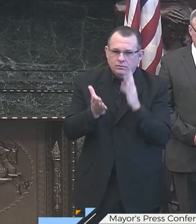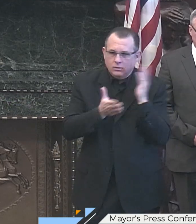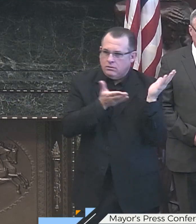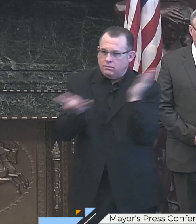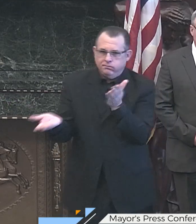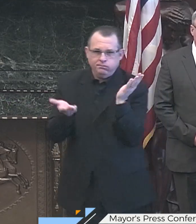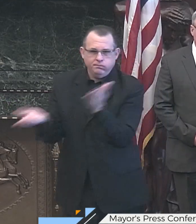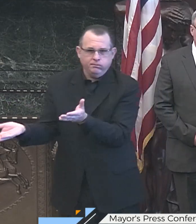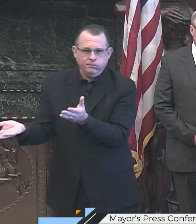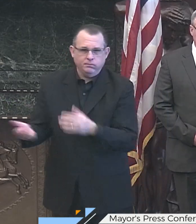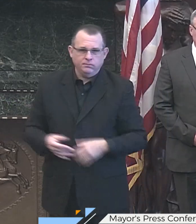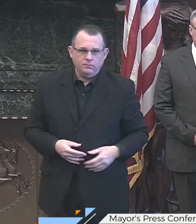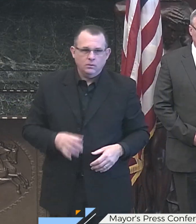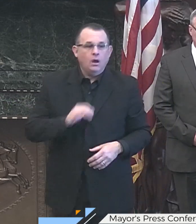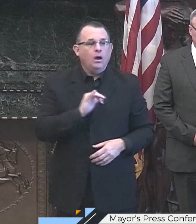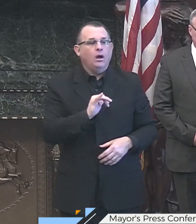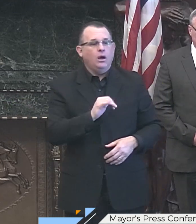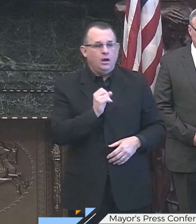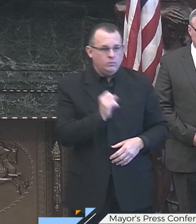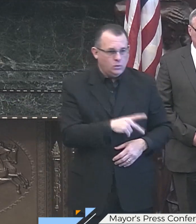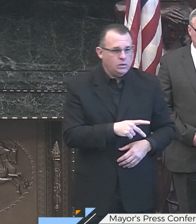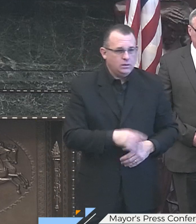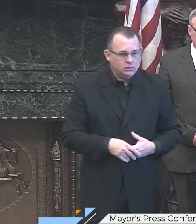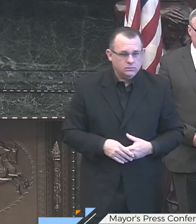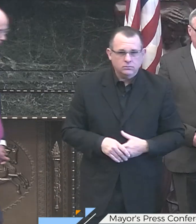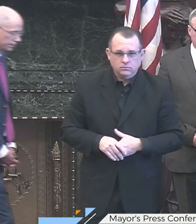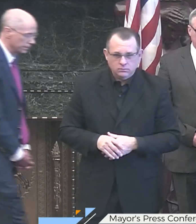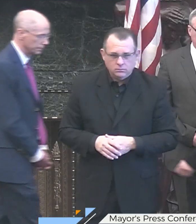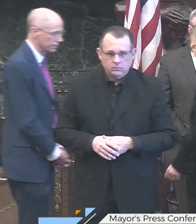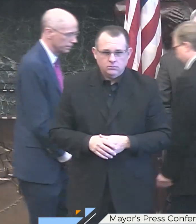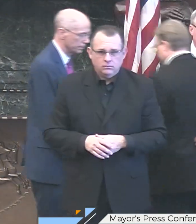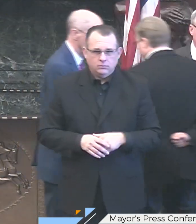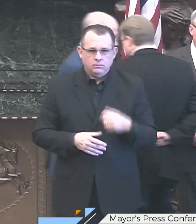Okay, this question is for Dr. Farley.